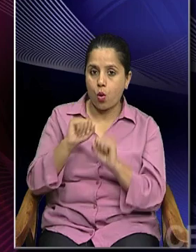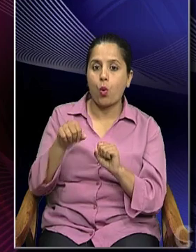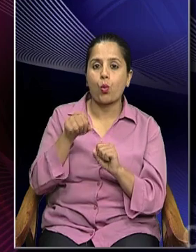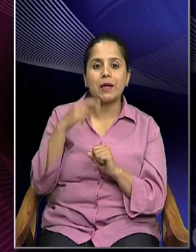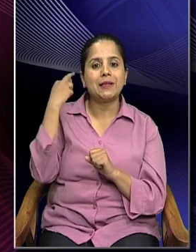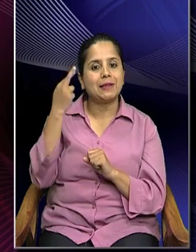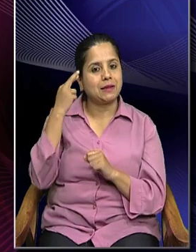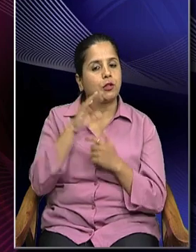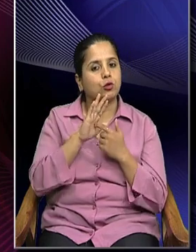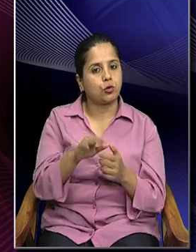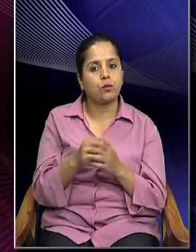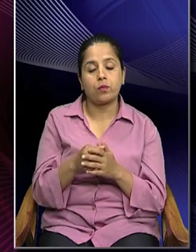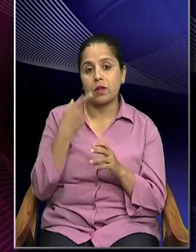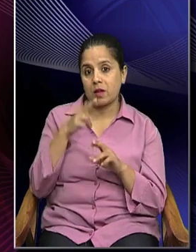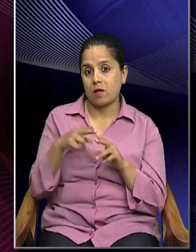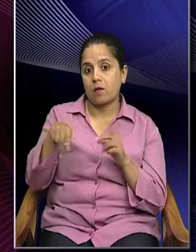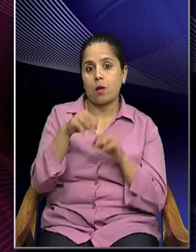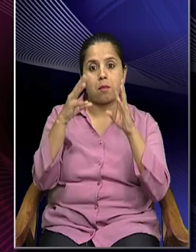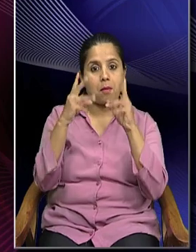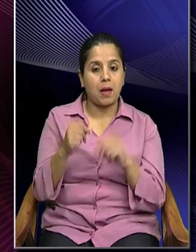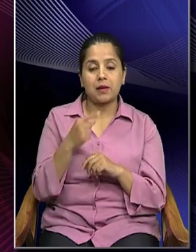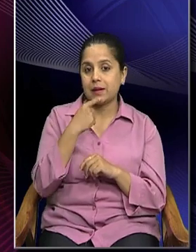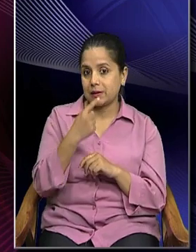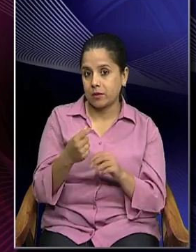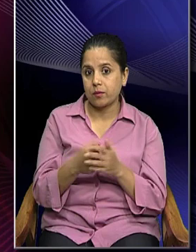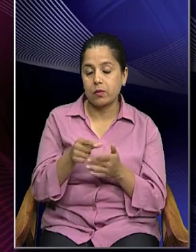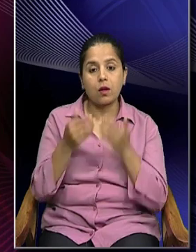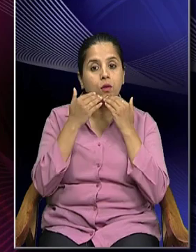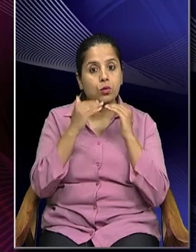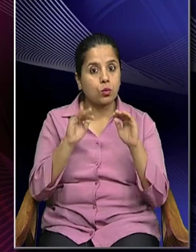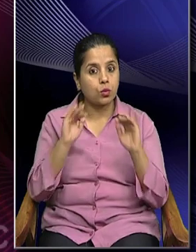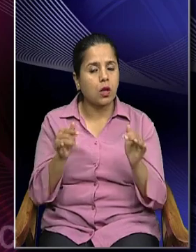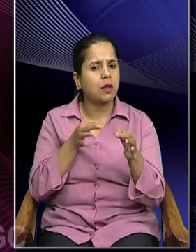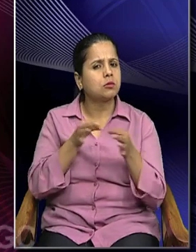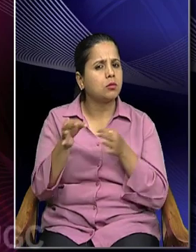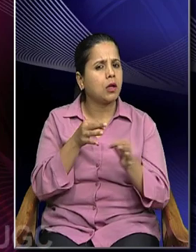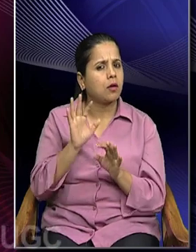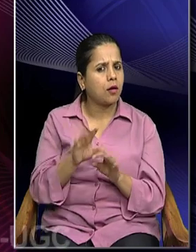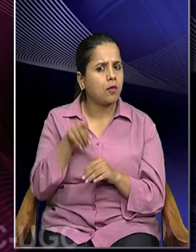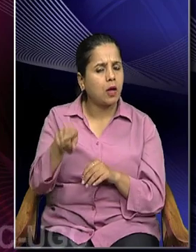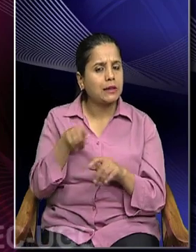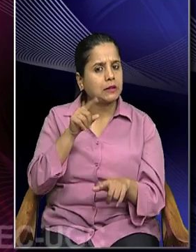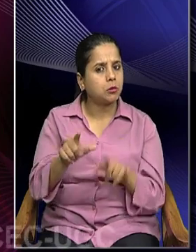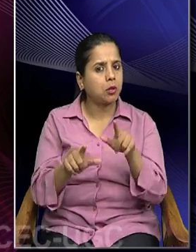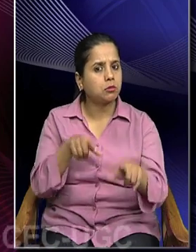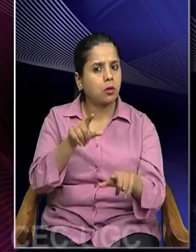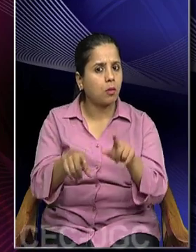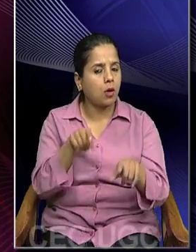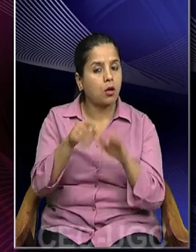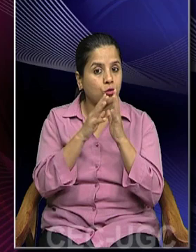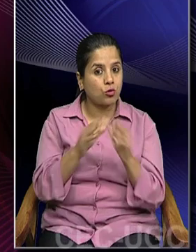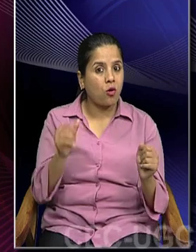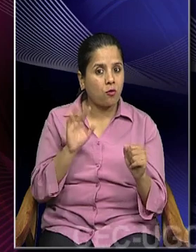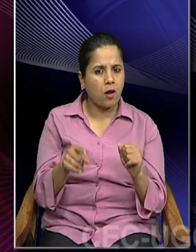reasoning. In case of mathematics, the students explain the steps while solving